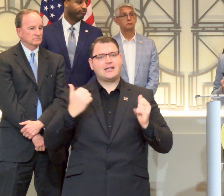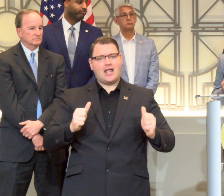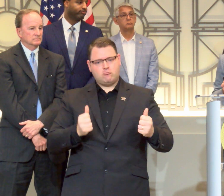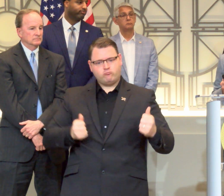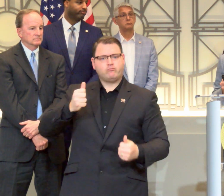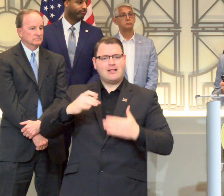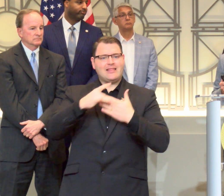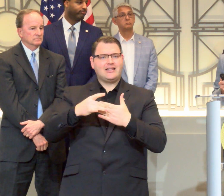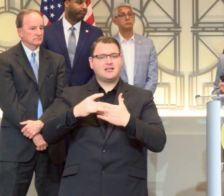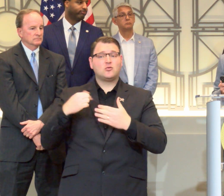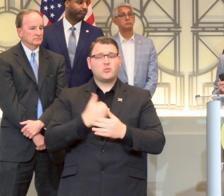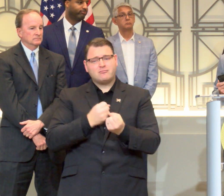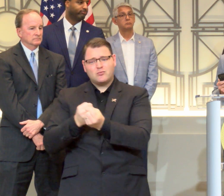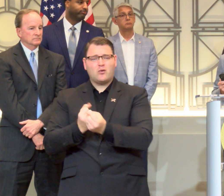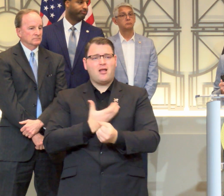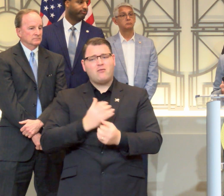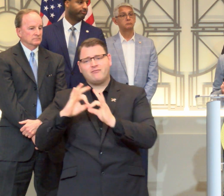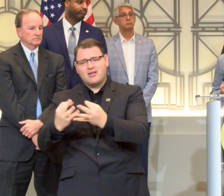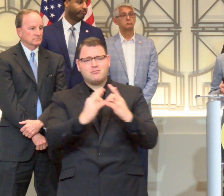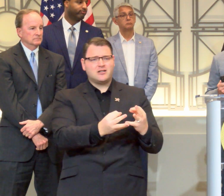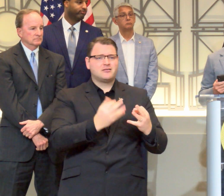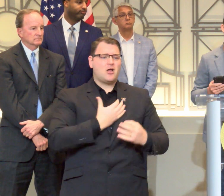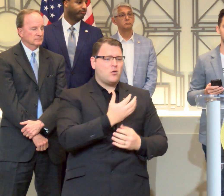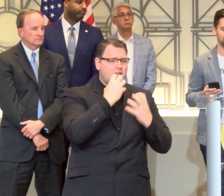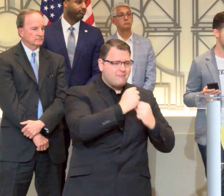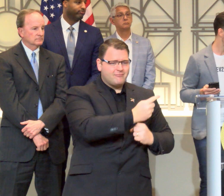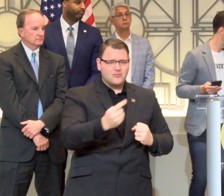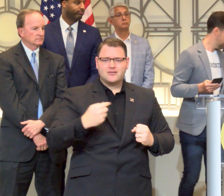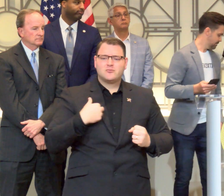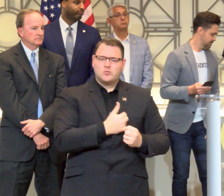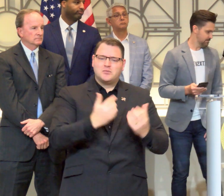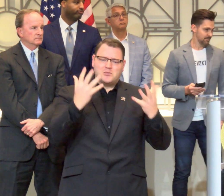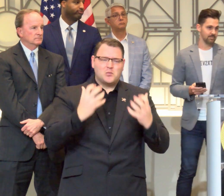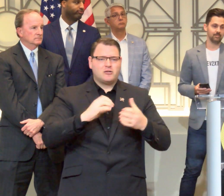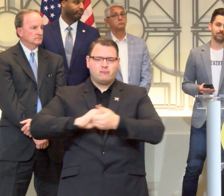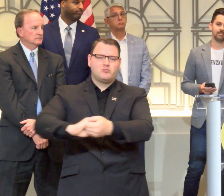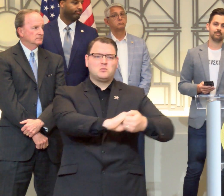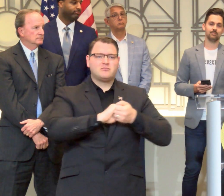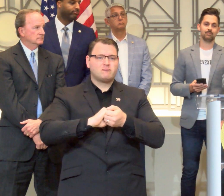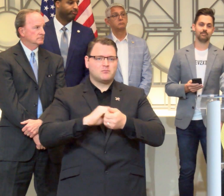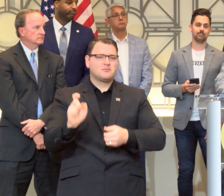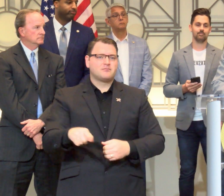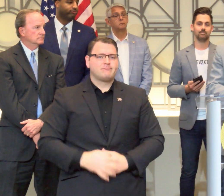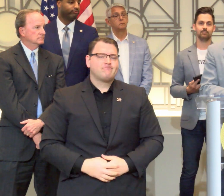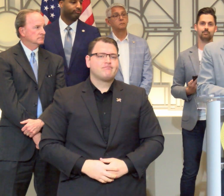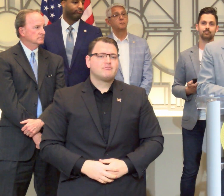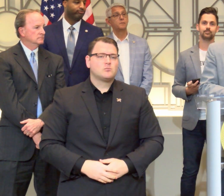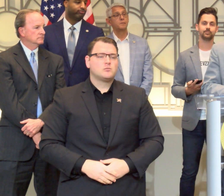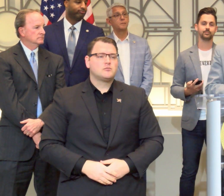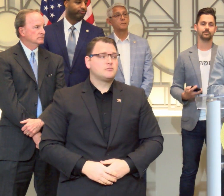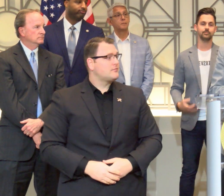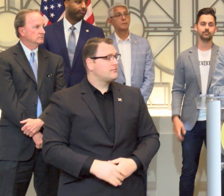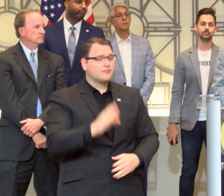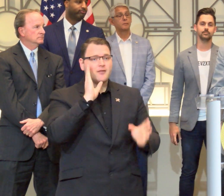and I encourage everybody to do so because we all need to do it together. Thank you. Hi everyone,